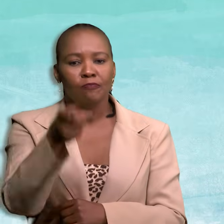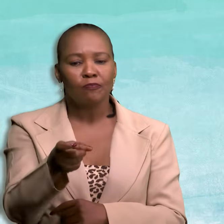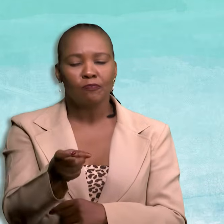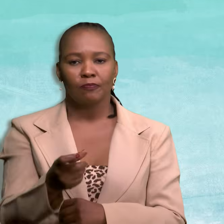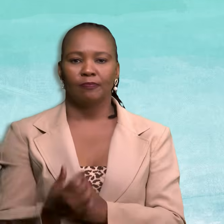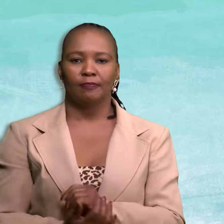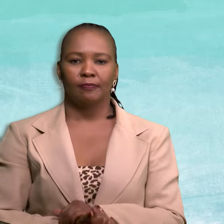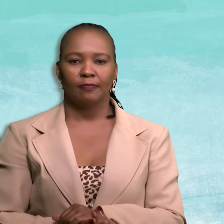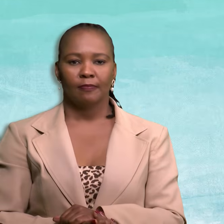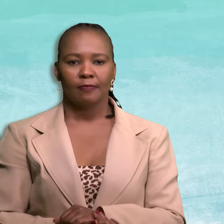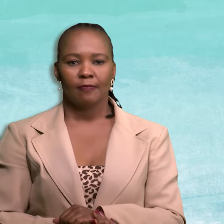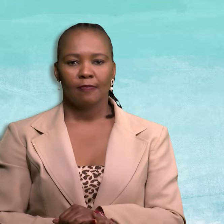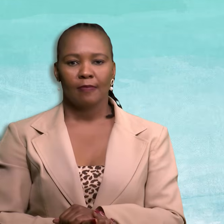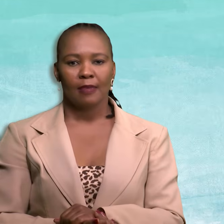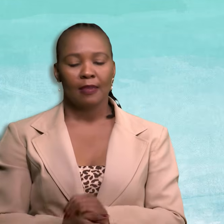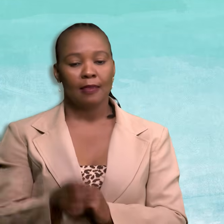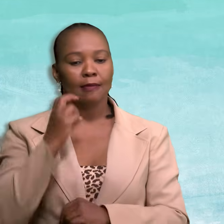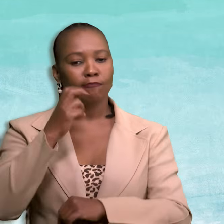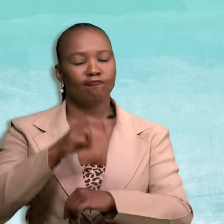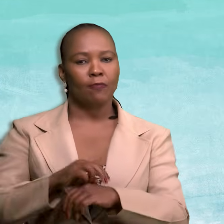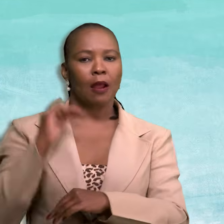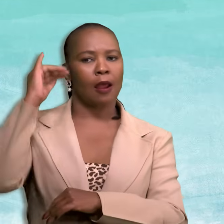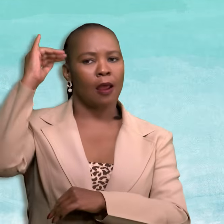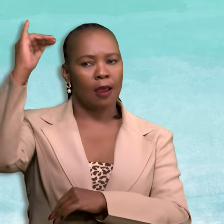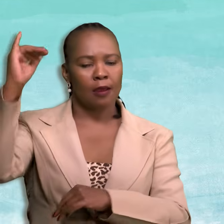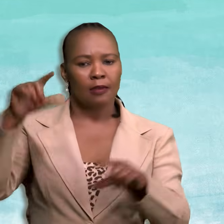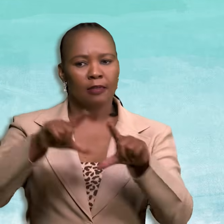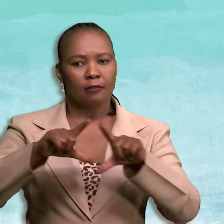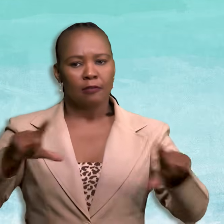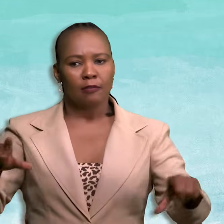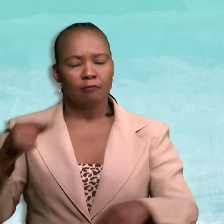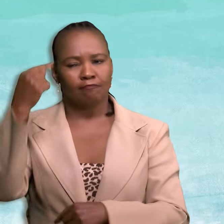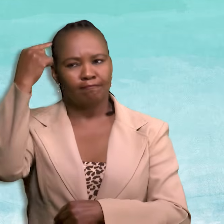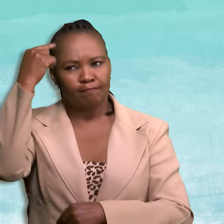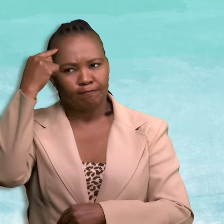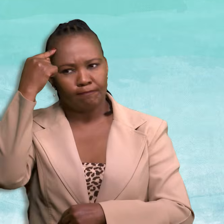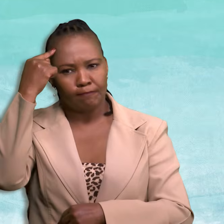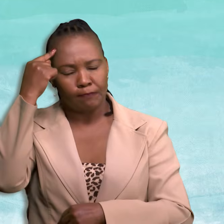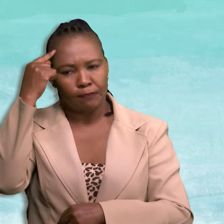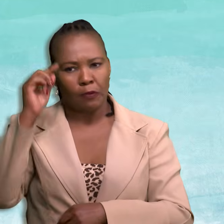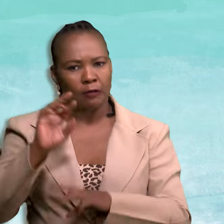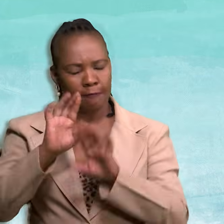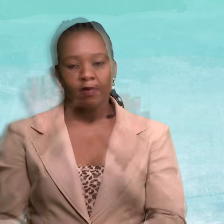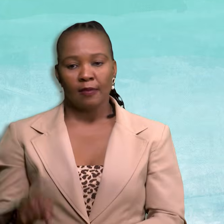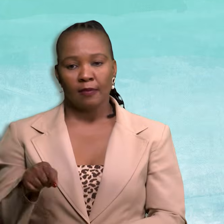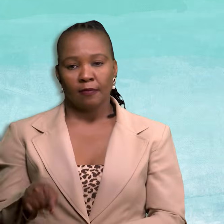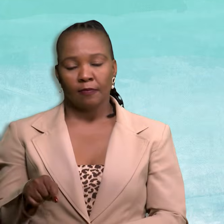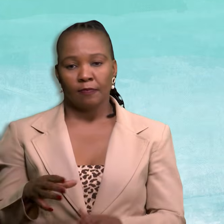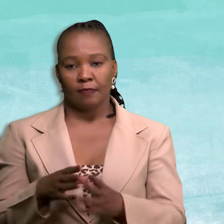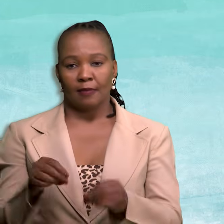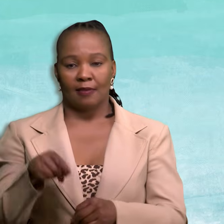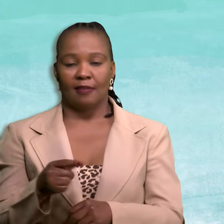and recommendations thereon. This requires a higher level of cognitive thinking and